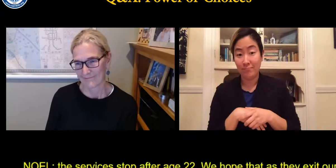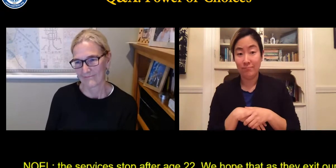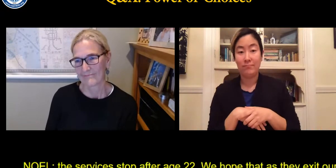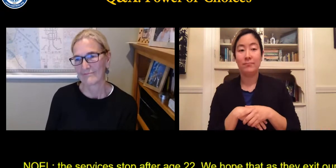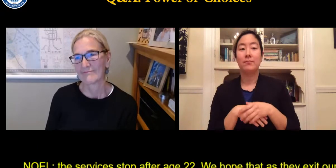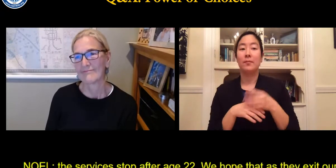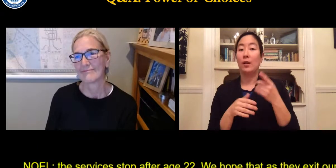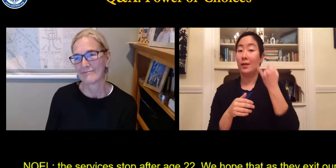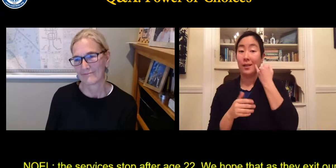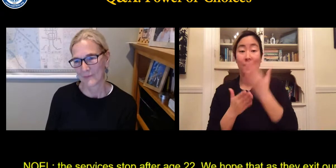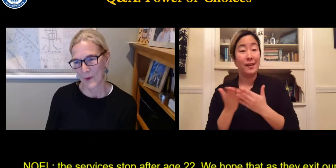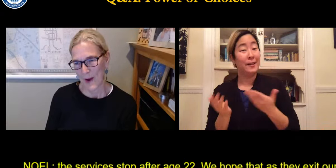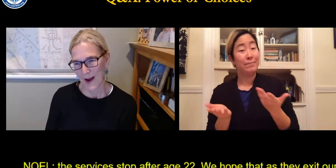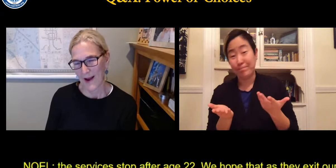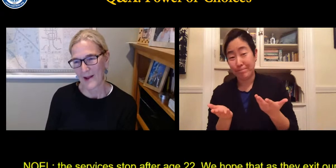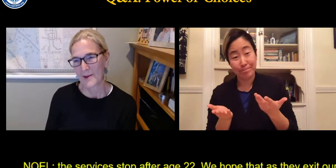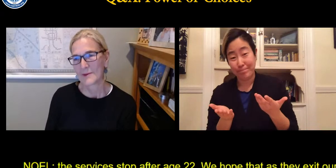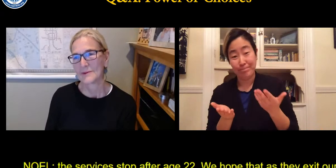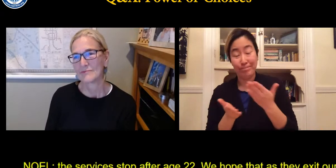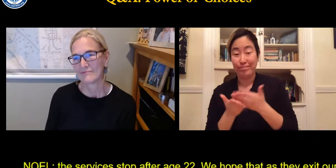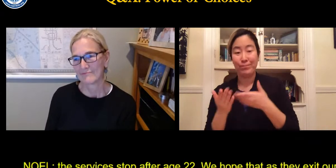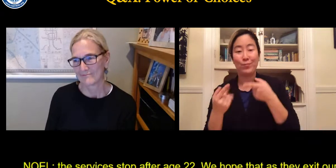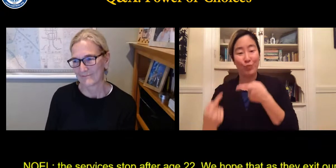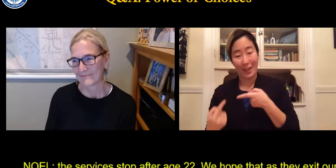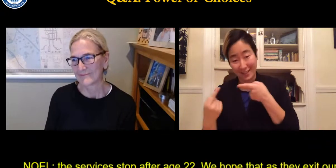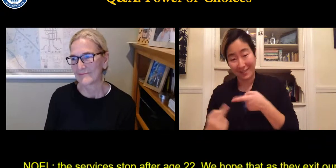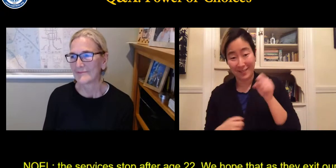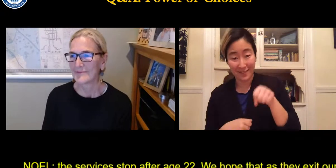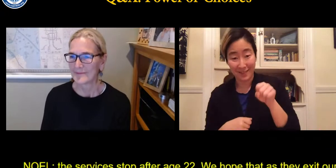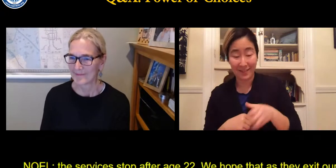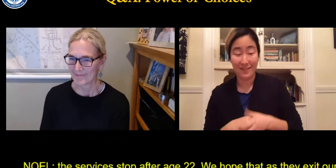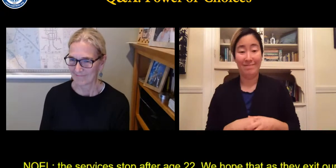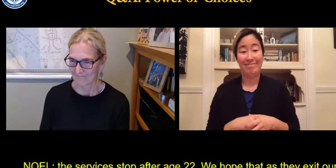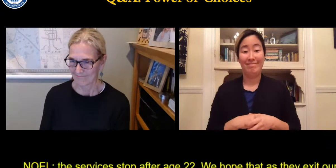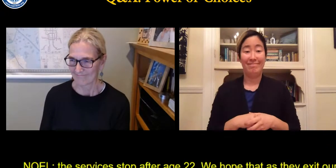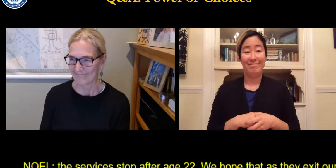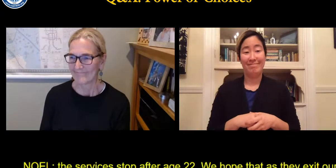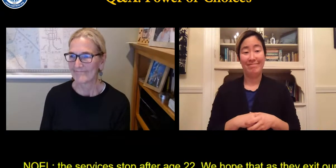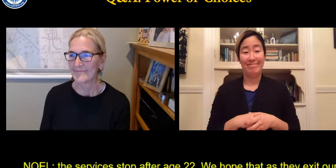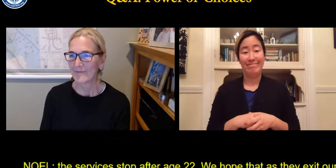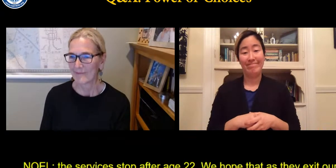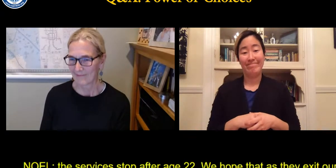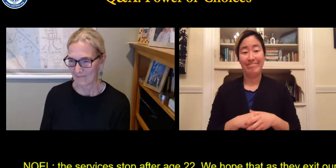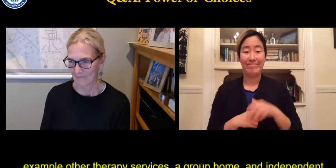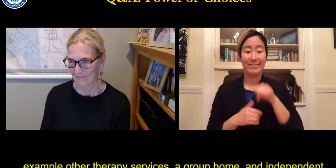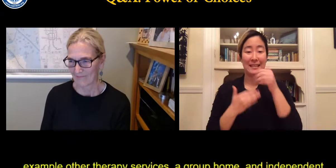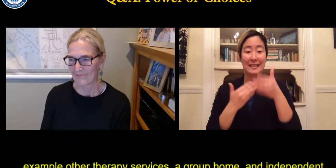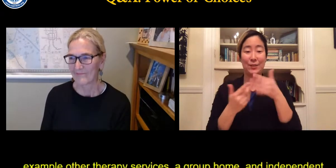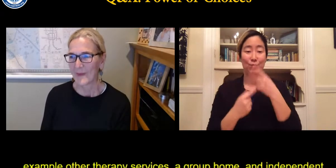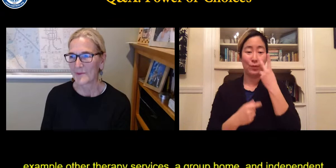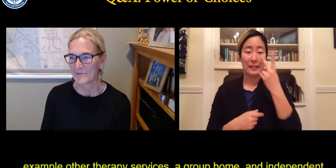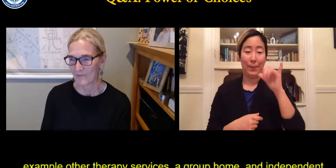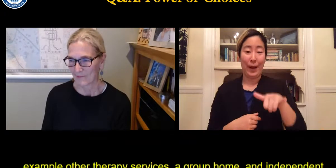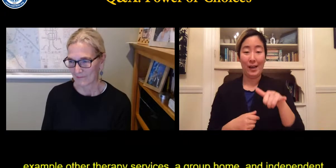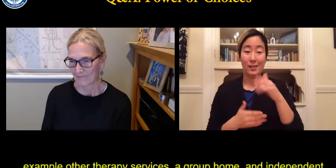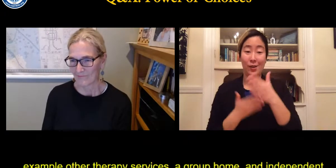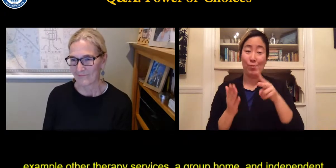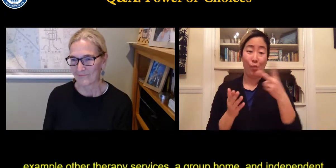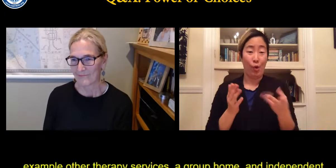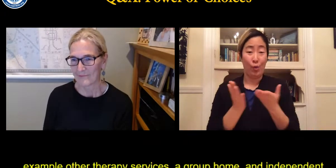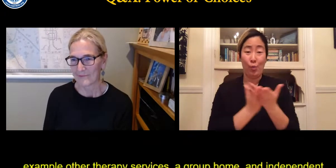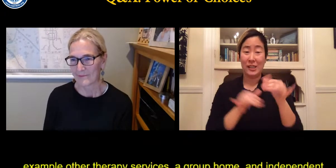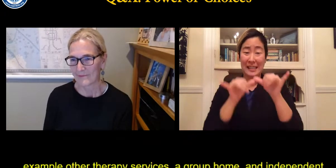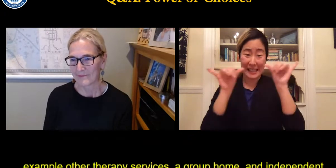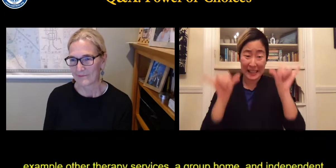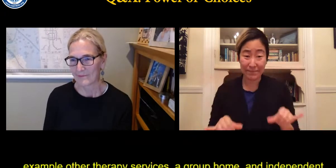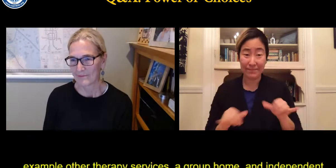group home, an independent living center, or if they've achieved those skills, independent life themselves. If they are not